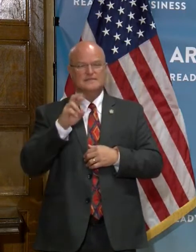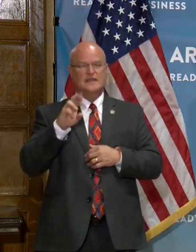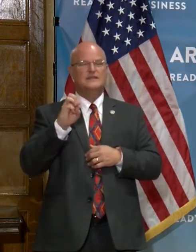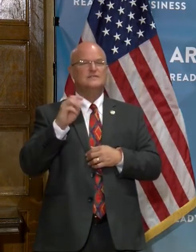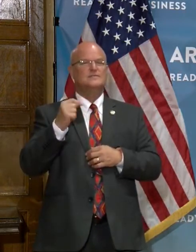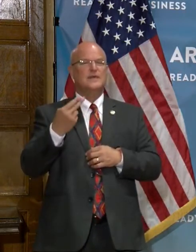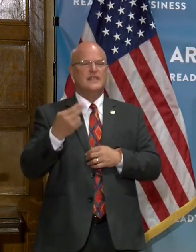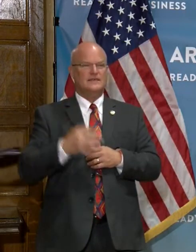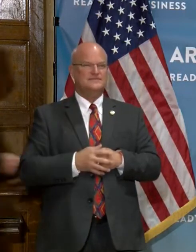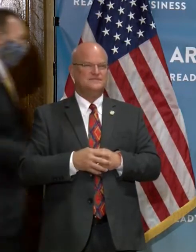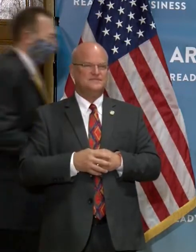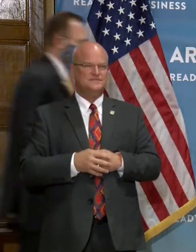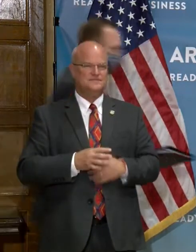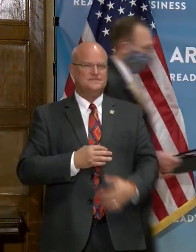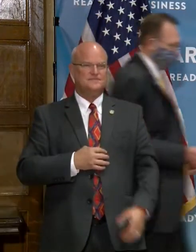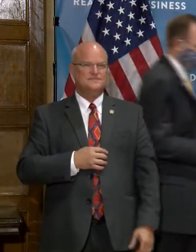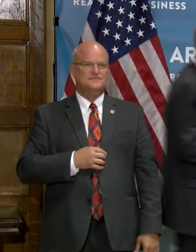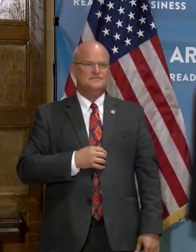Smith.